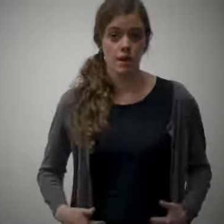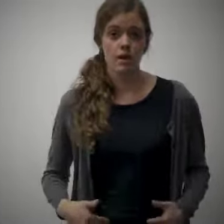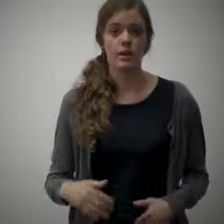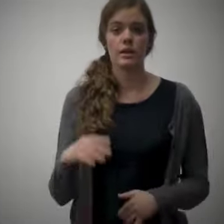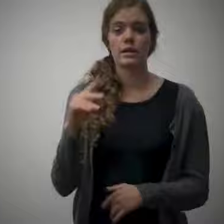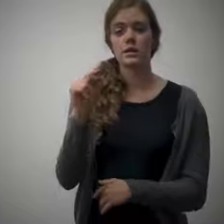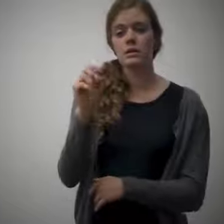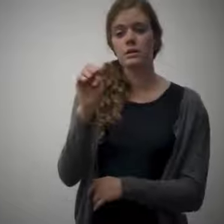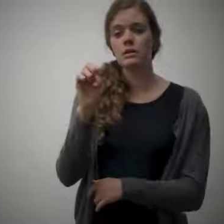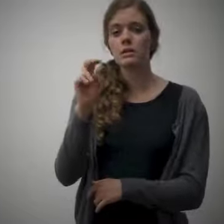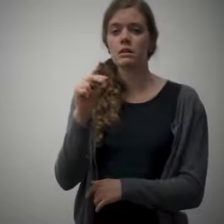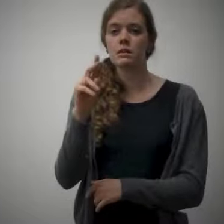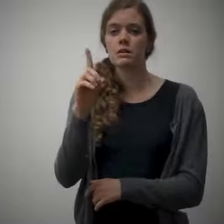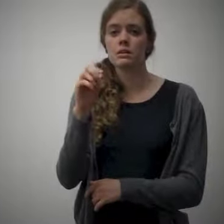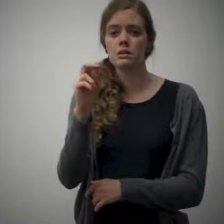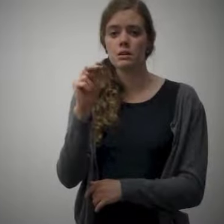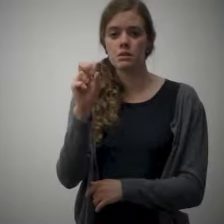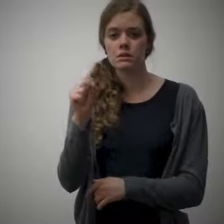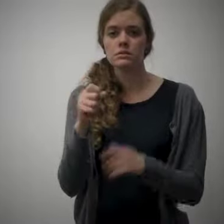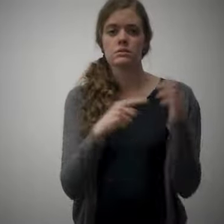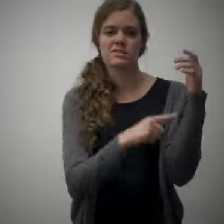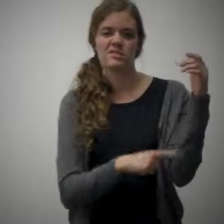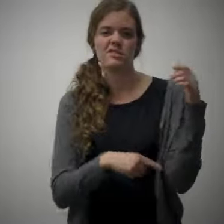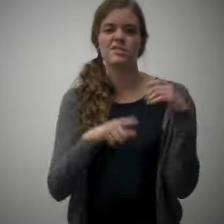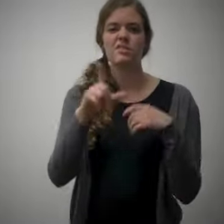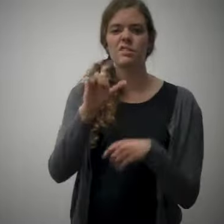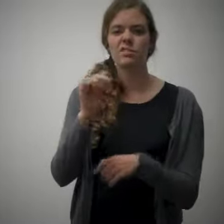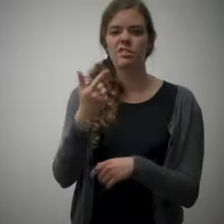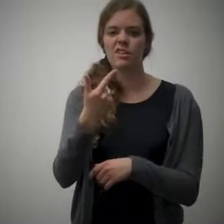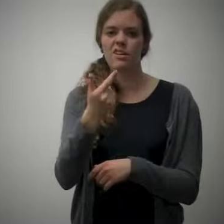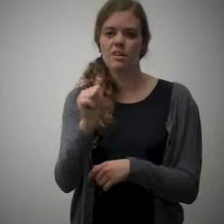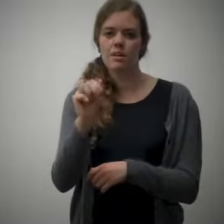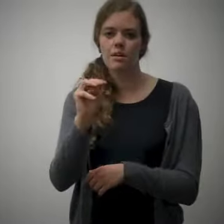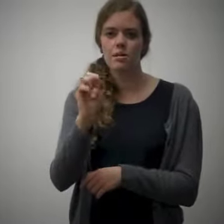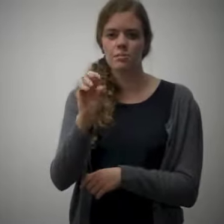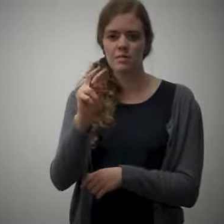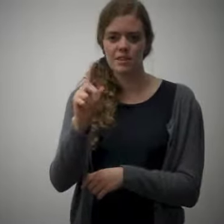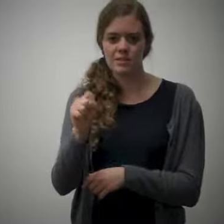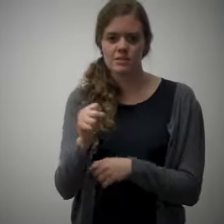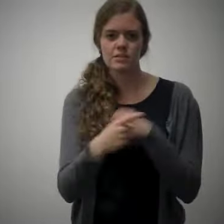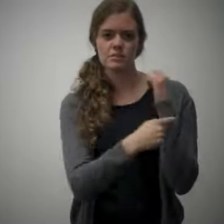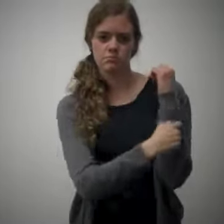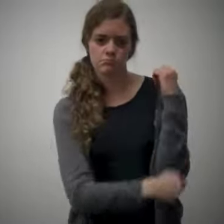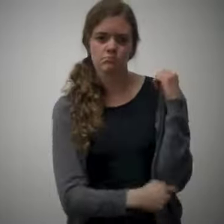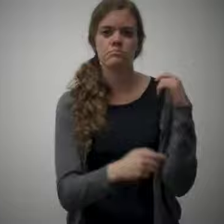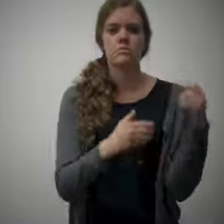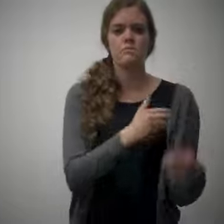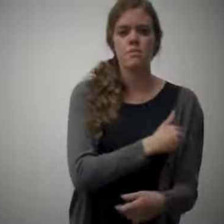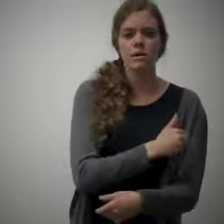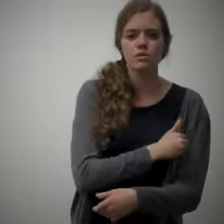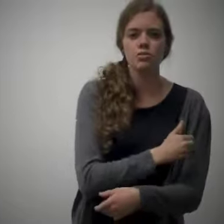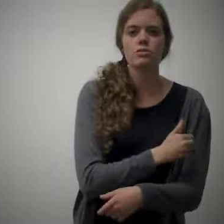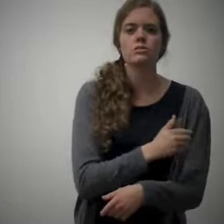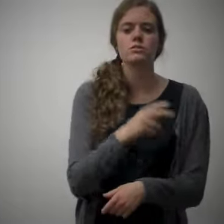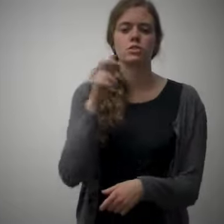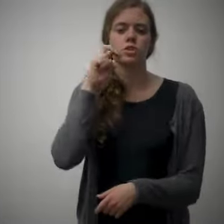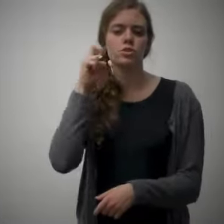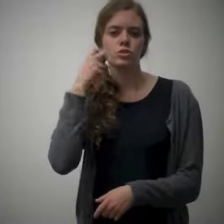In a healthy body, your connective tissues, tendons, ligaments, muscles, and nerve sheaths